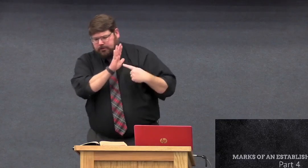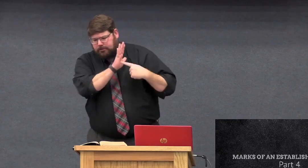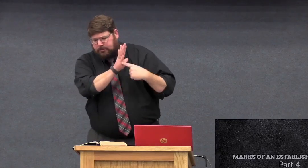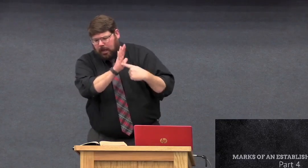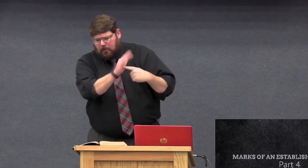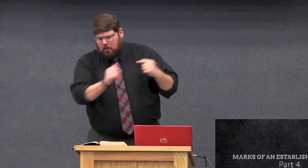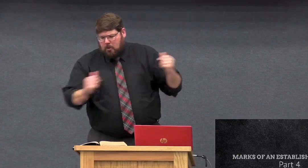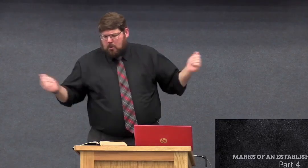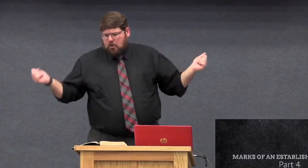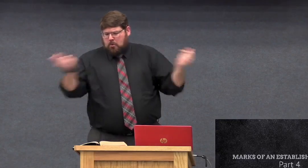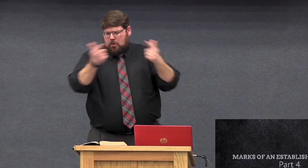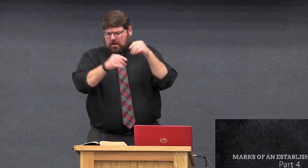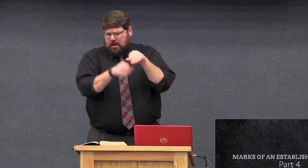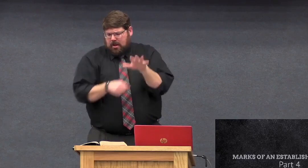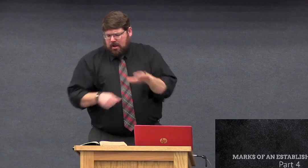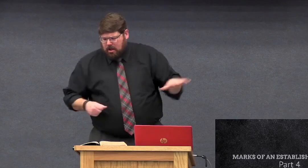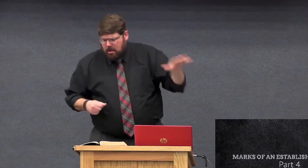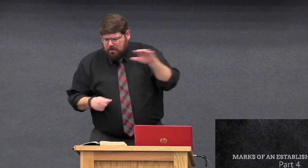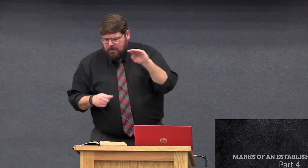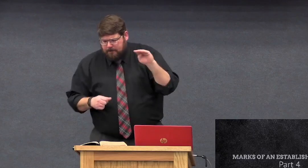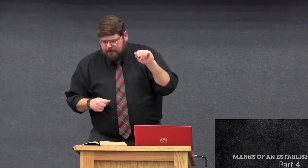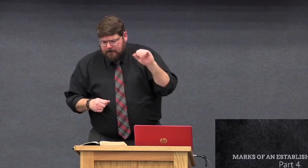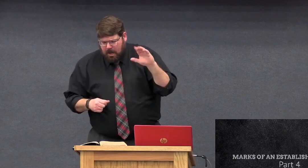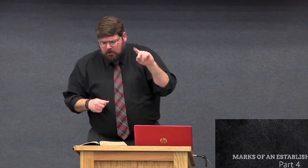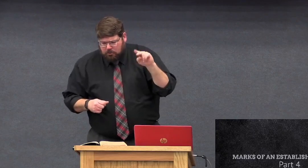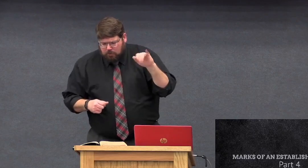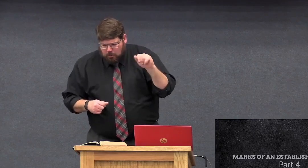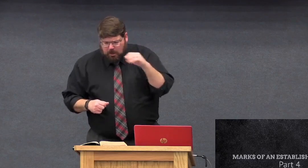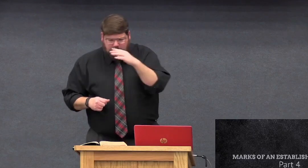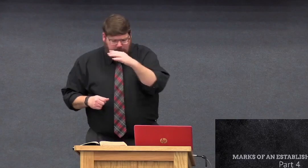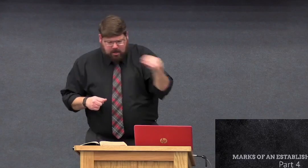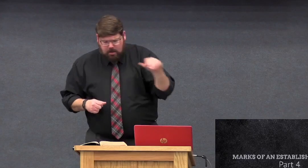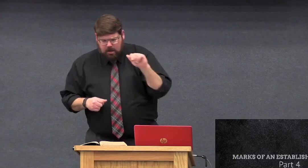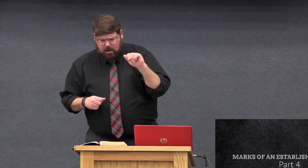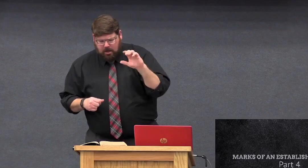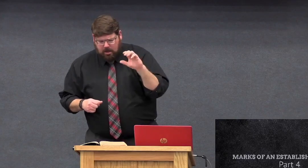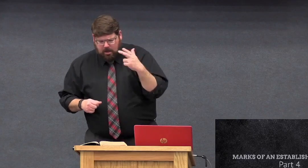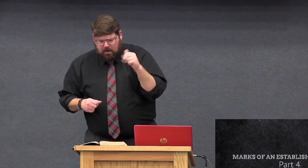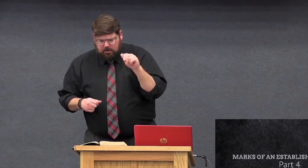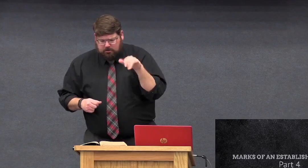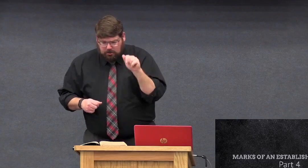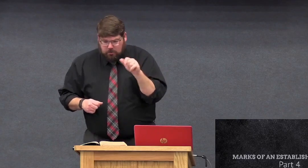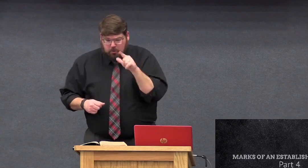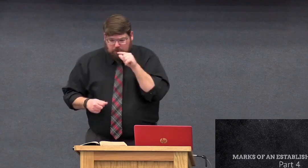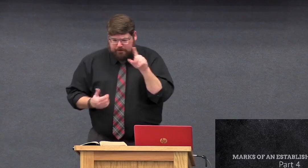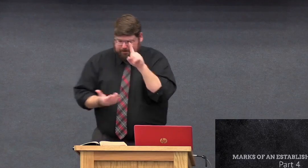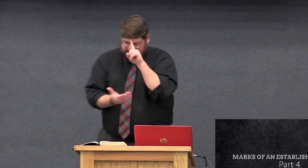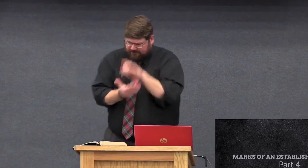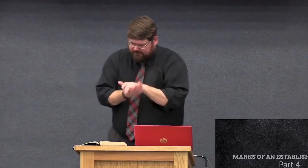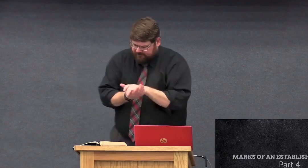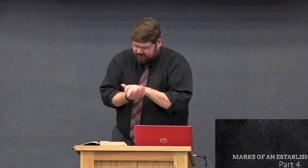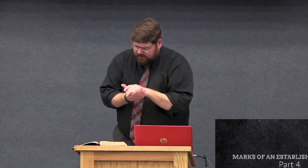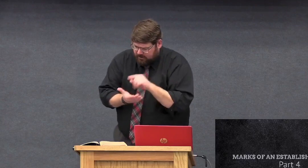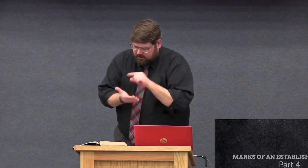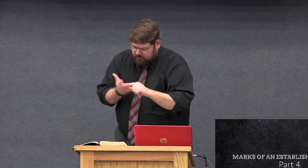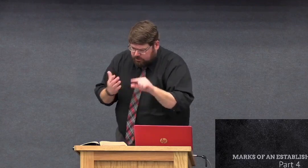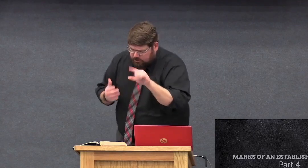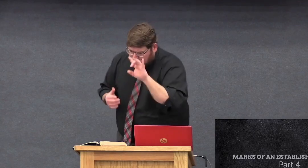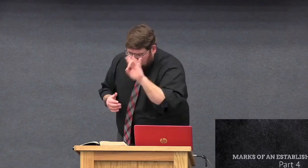And verse 7, so that you became an example to all of those throughout Macedonia